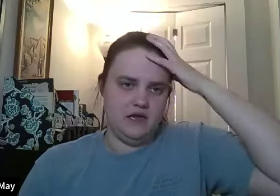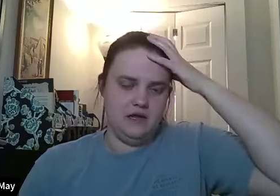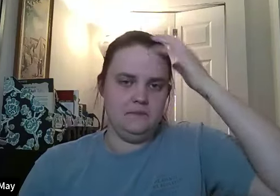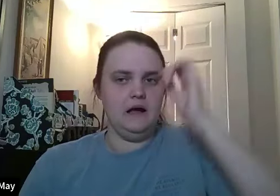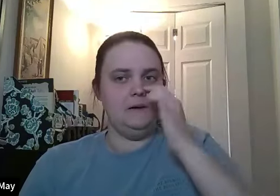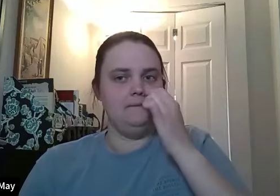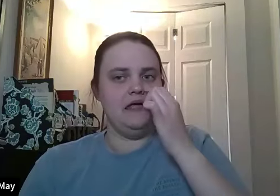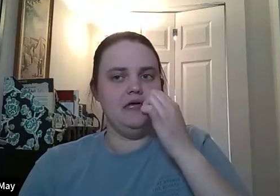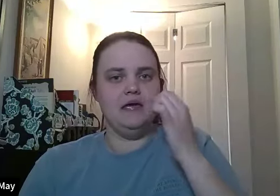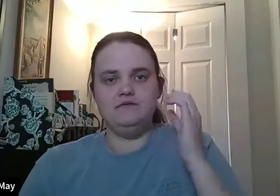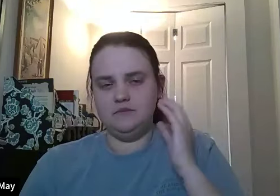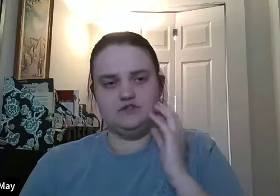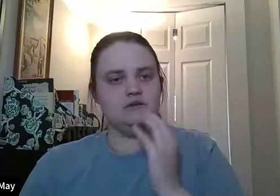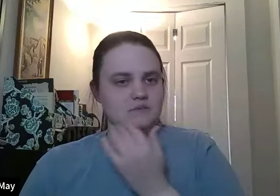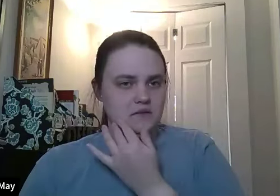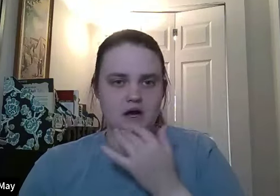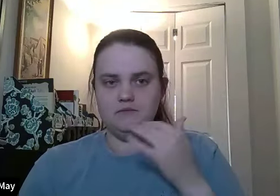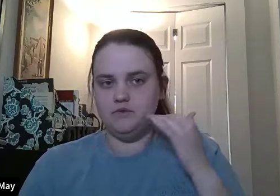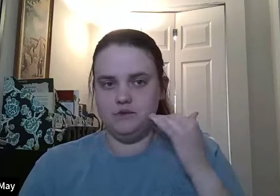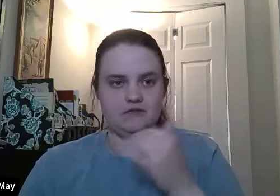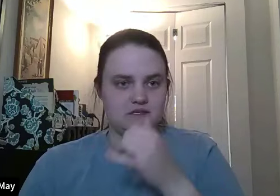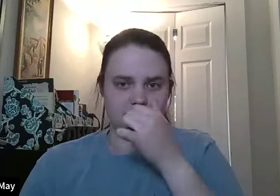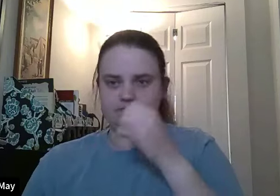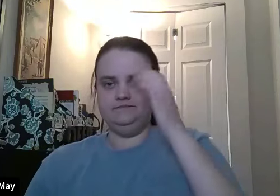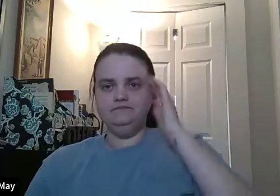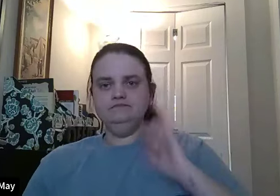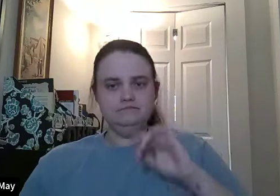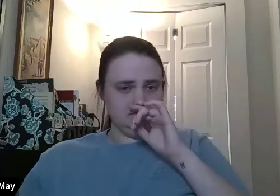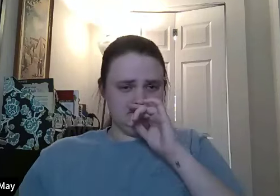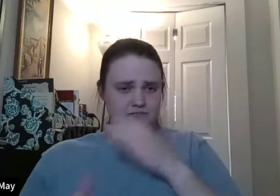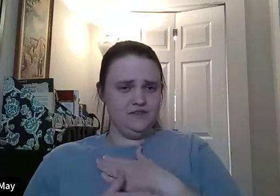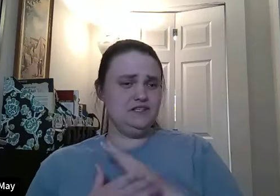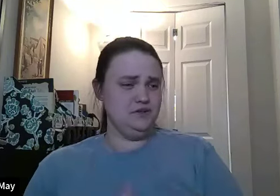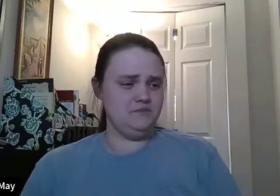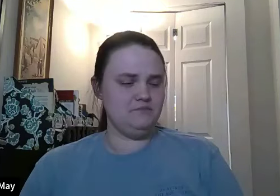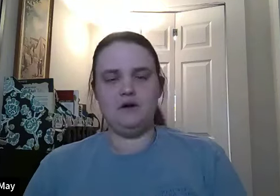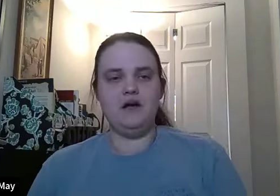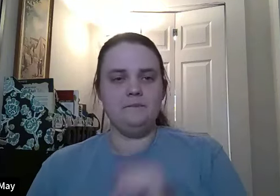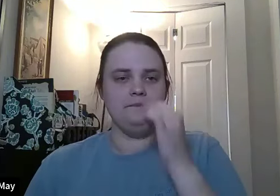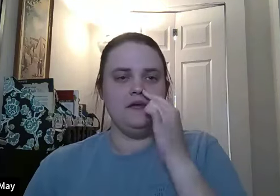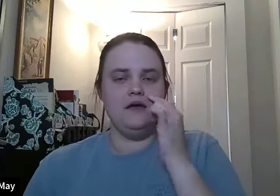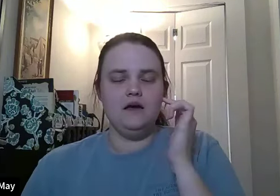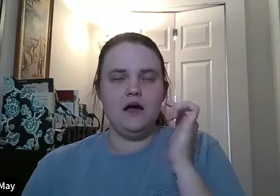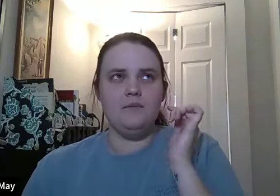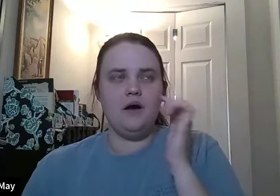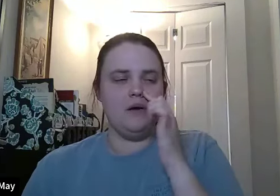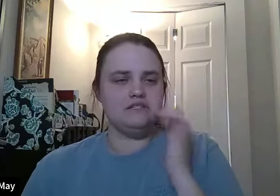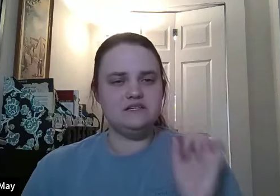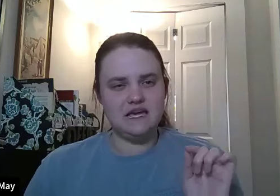head, and then females are always going to be at the bottom where the mouth is. Excuse me. Okay. I was gonna say